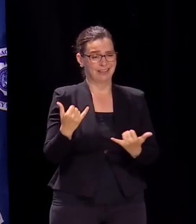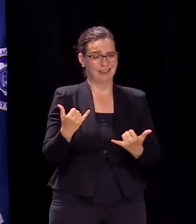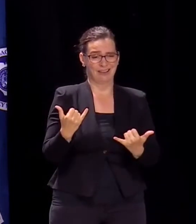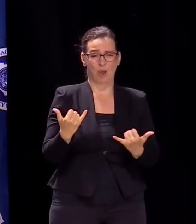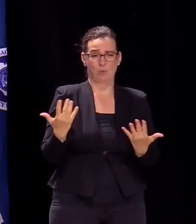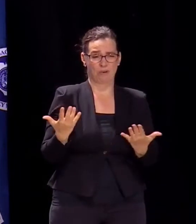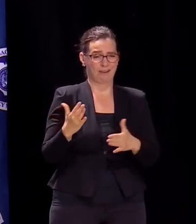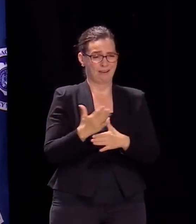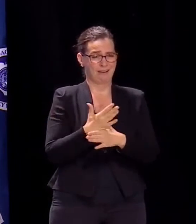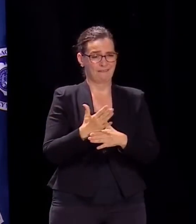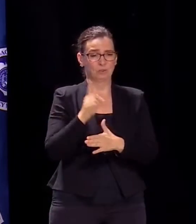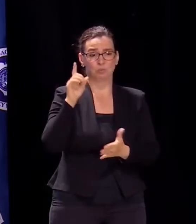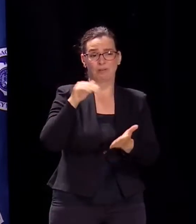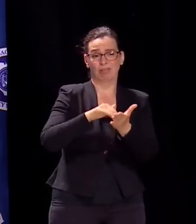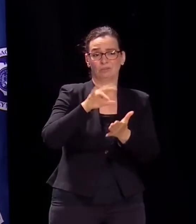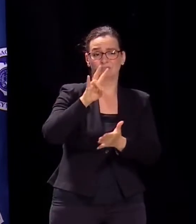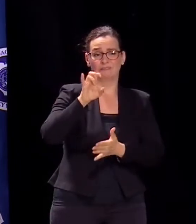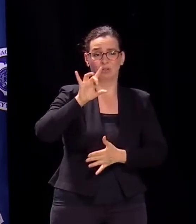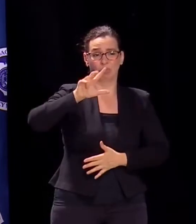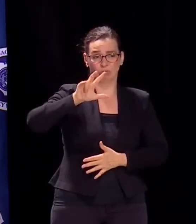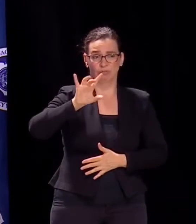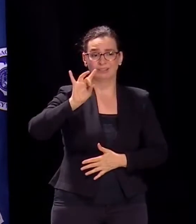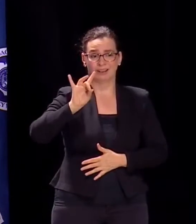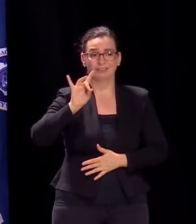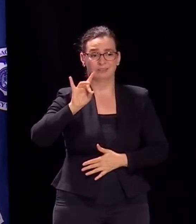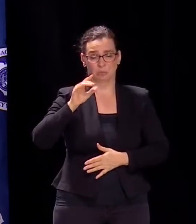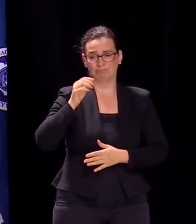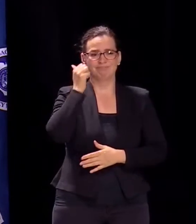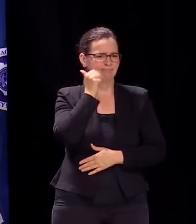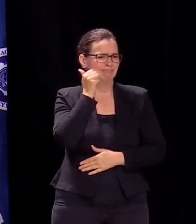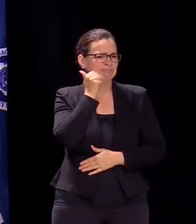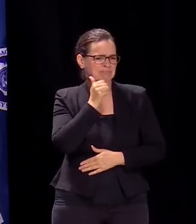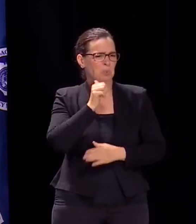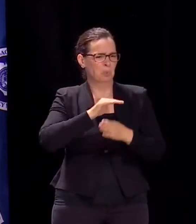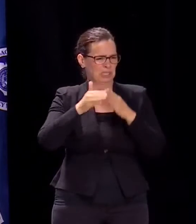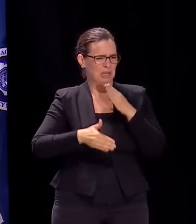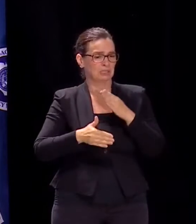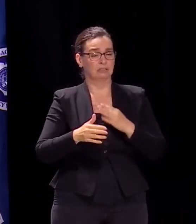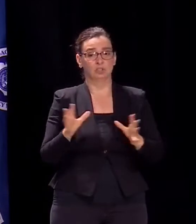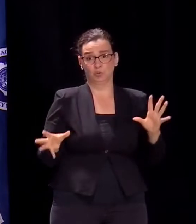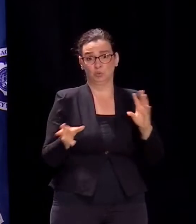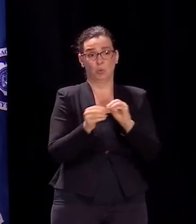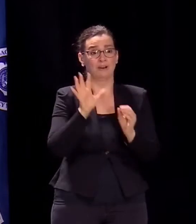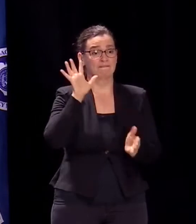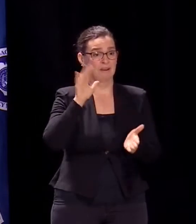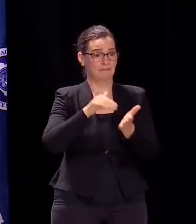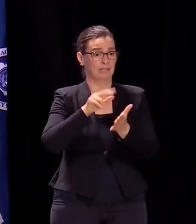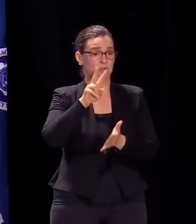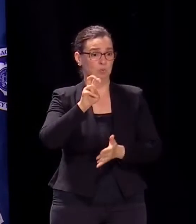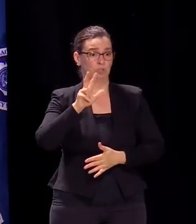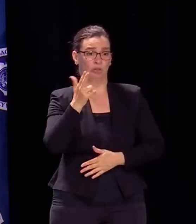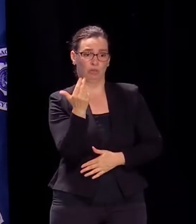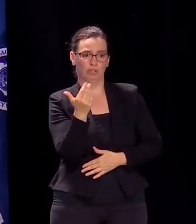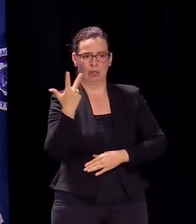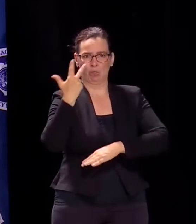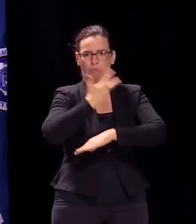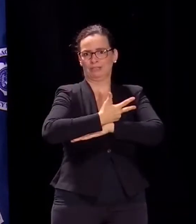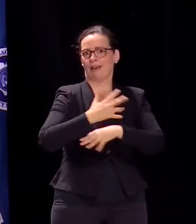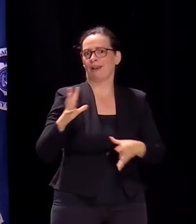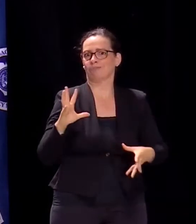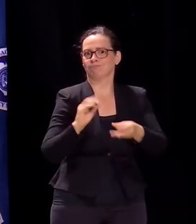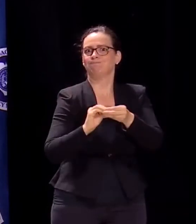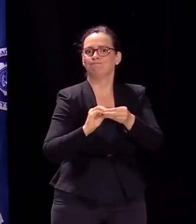1,738 tests per day, 3-day total, 5,213 tests. So I think our, I saw some